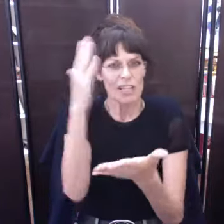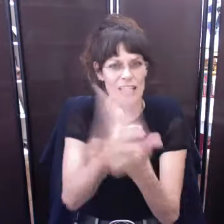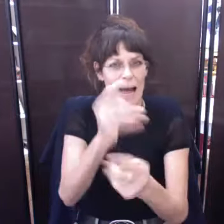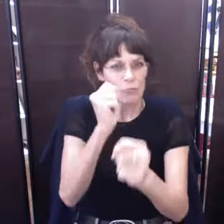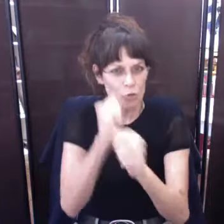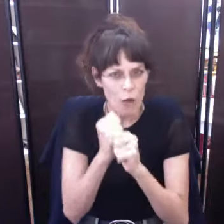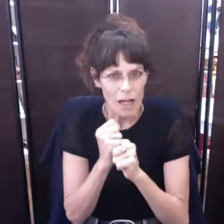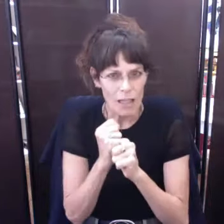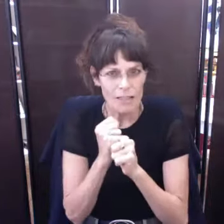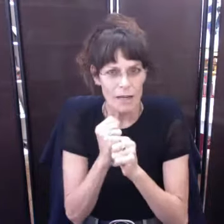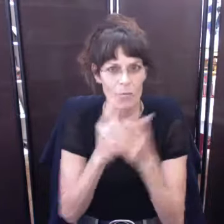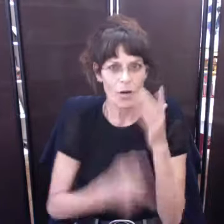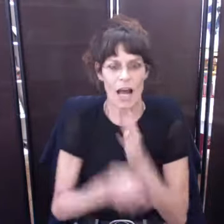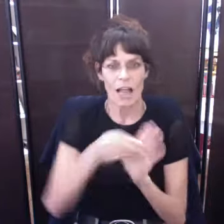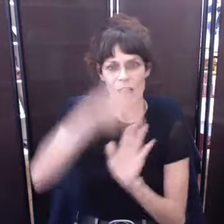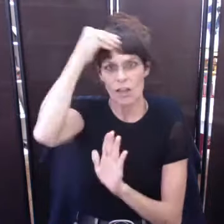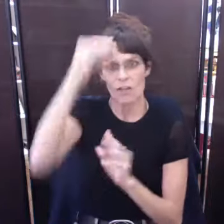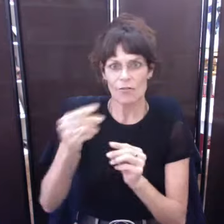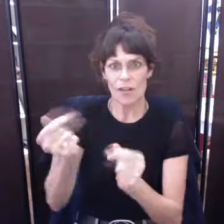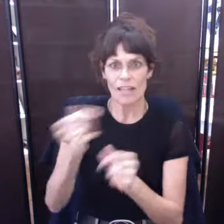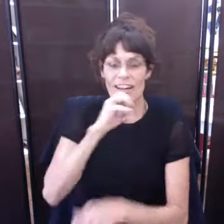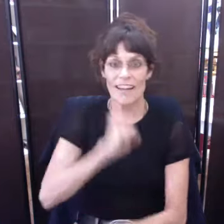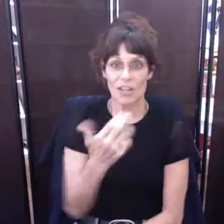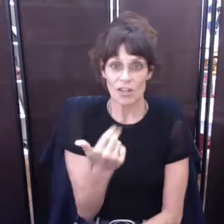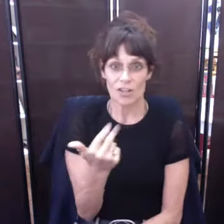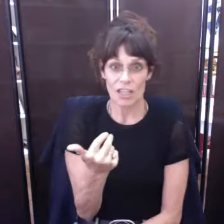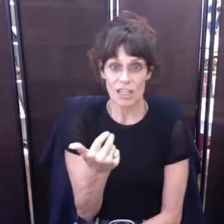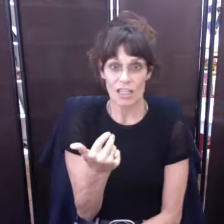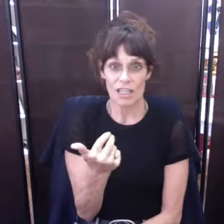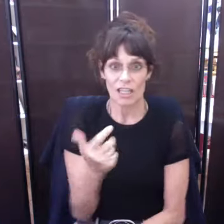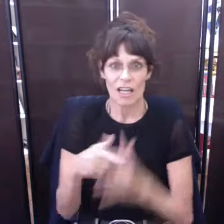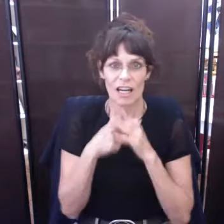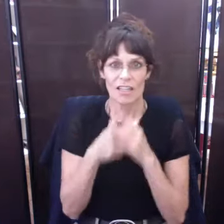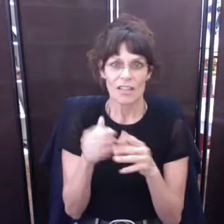I found out really fast is that at age 13, I started getting puppies. And if you wore